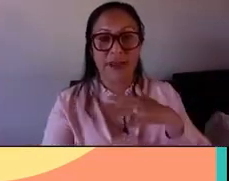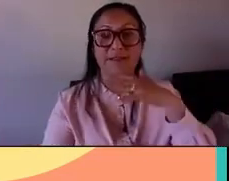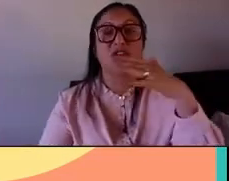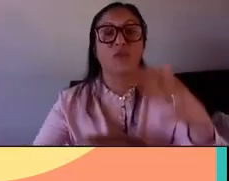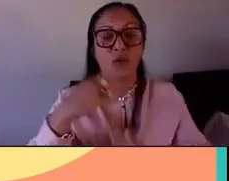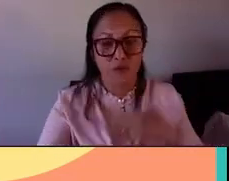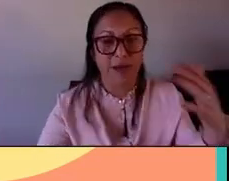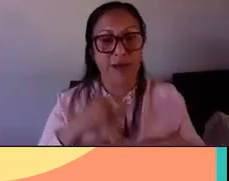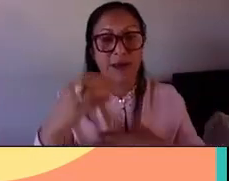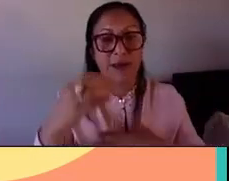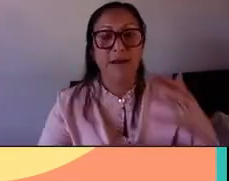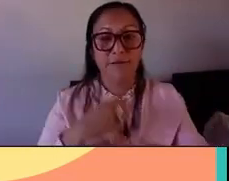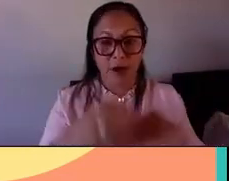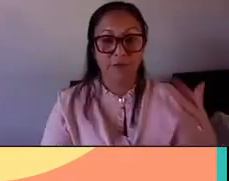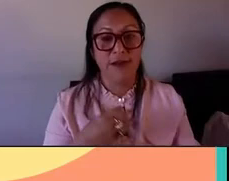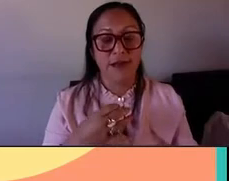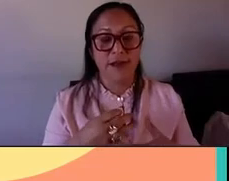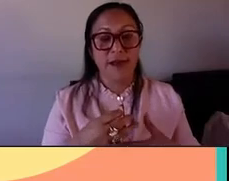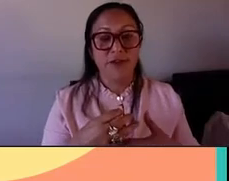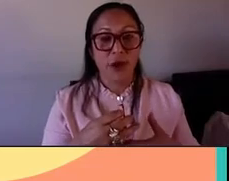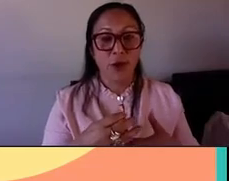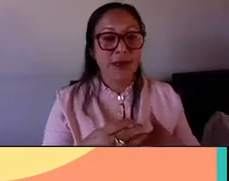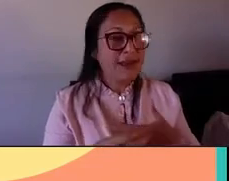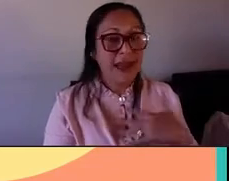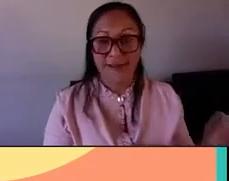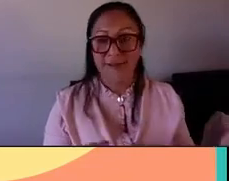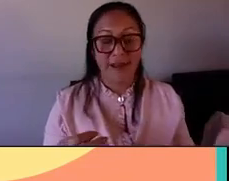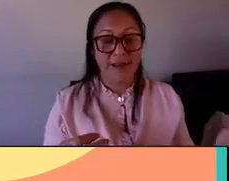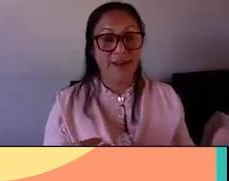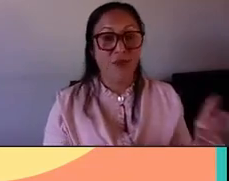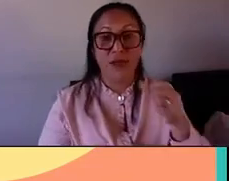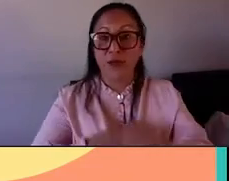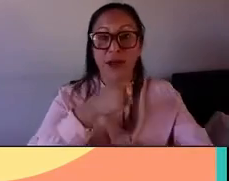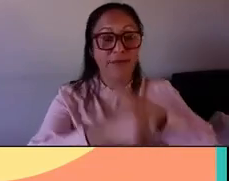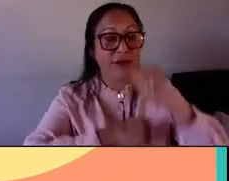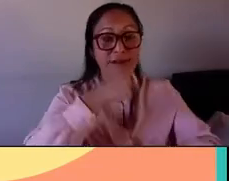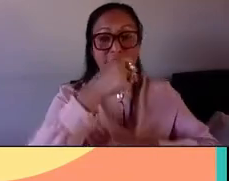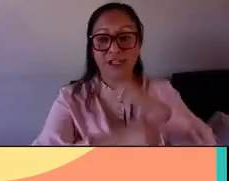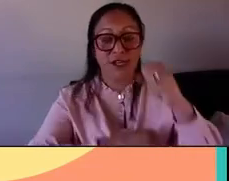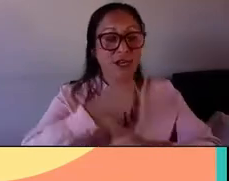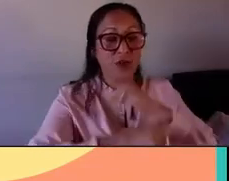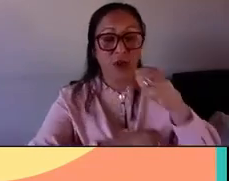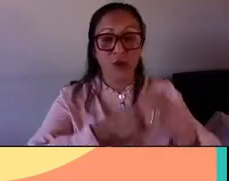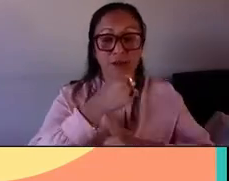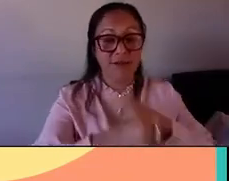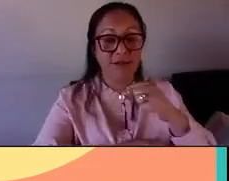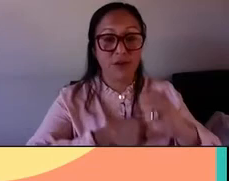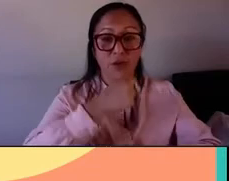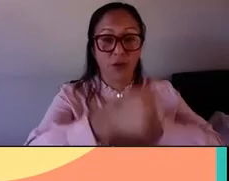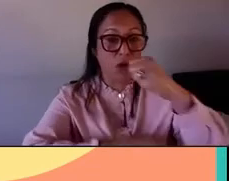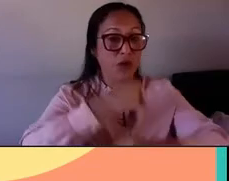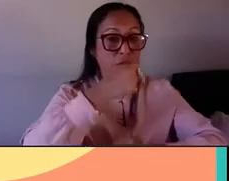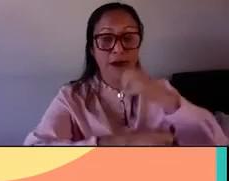it's because there's movement involved in it. So yes, I think it's really great if you could teach your little ones